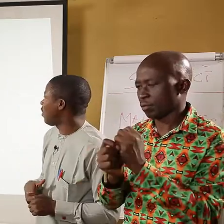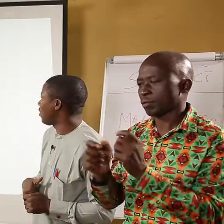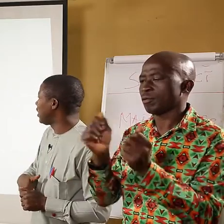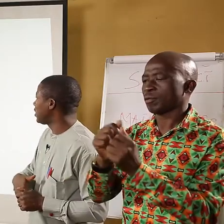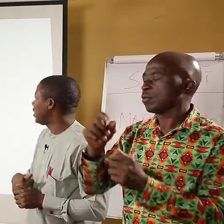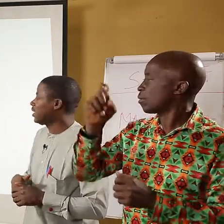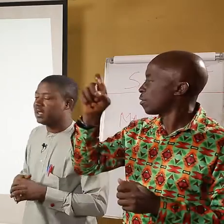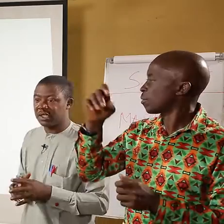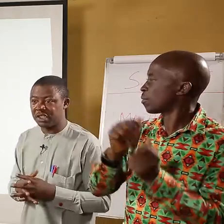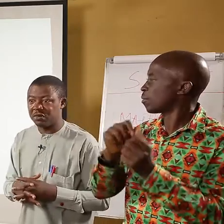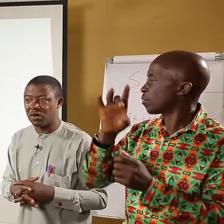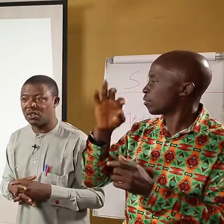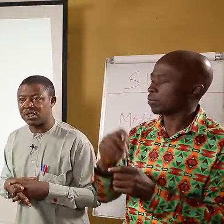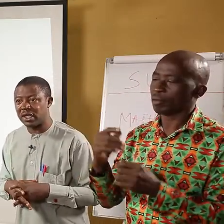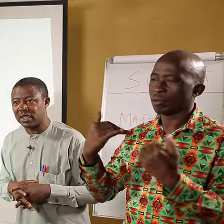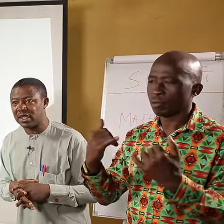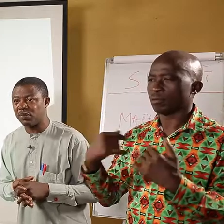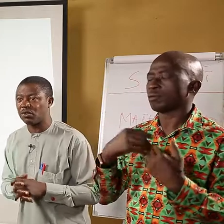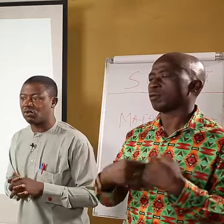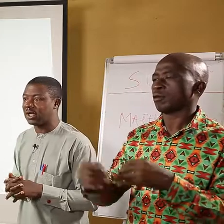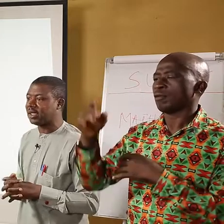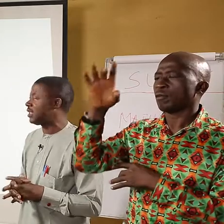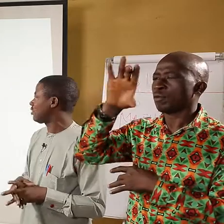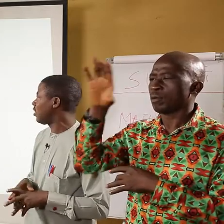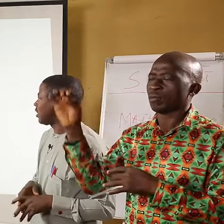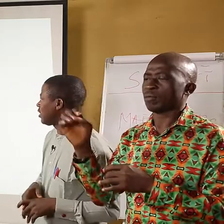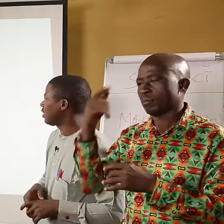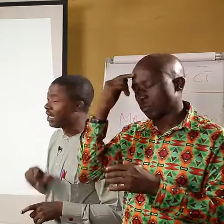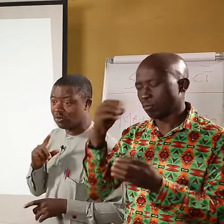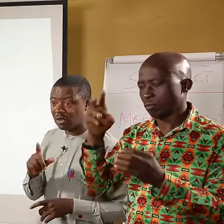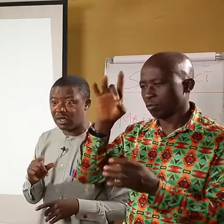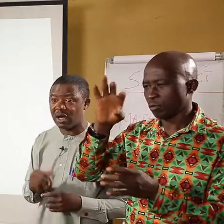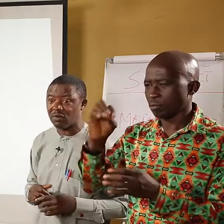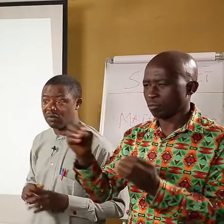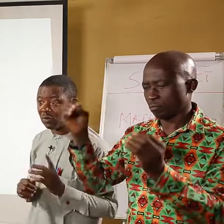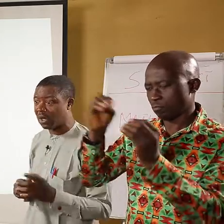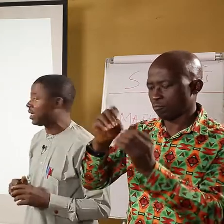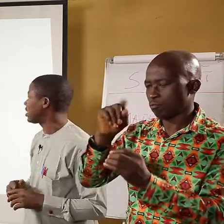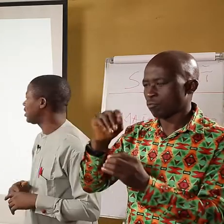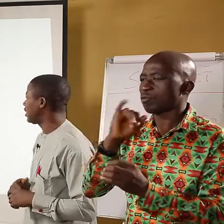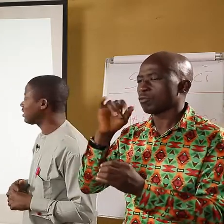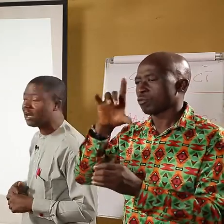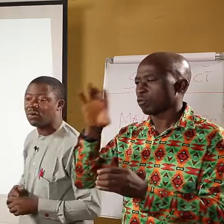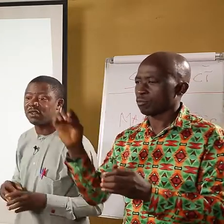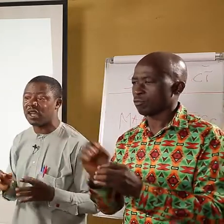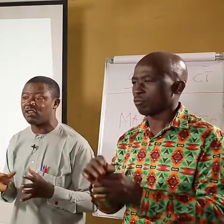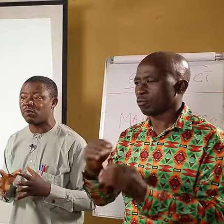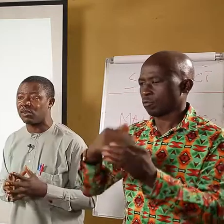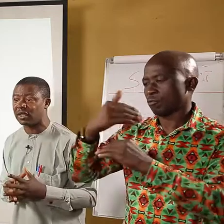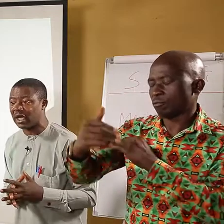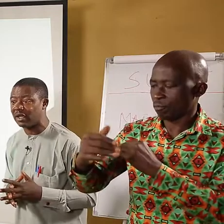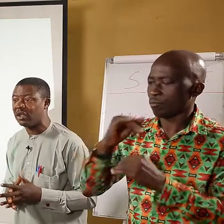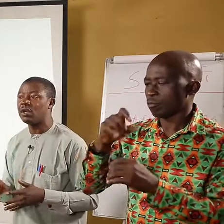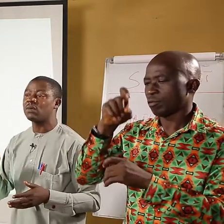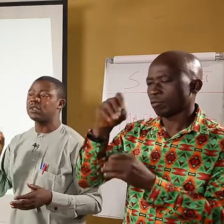have 100 degrees because 80 plus 20 is 100. That is one of the angles of the quadrilateral. The next angle is s